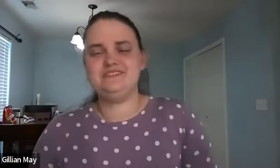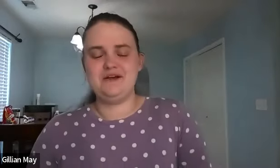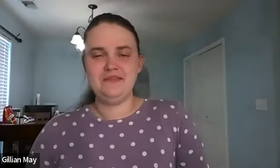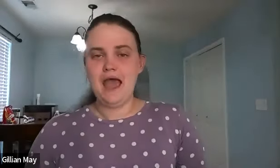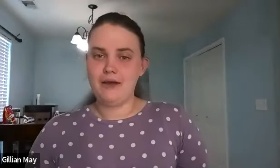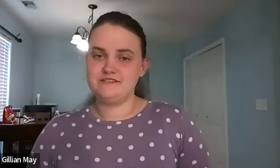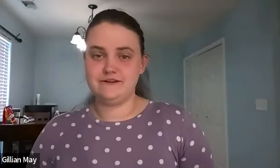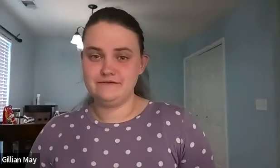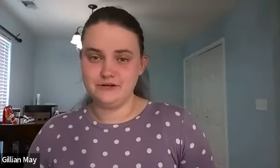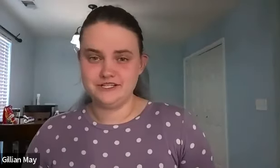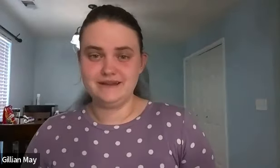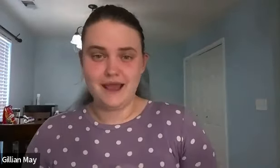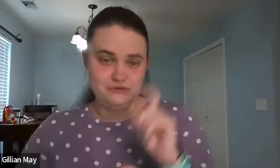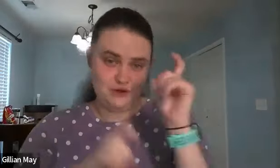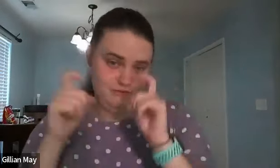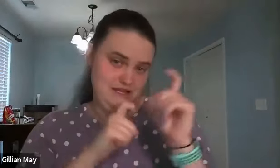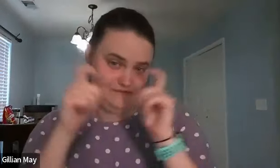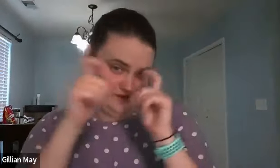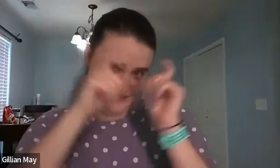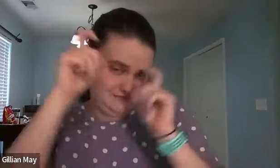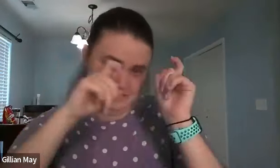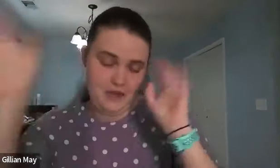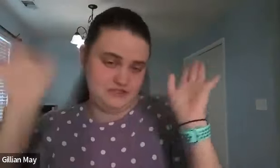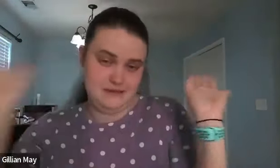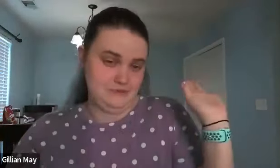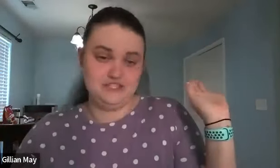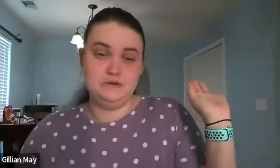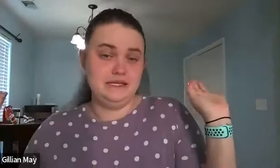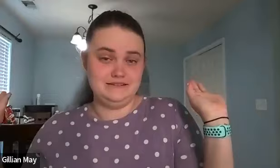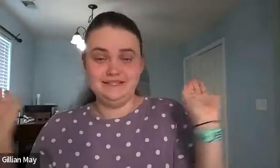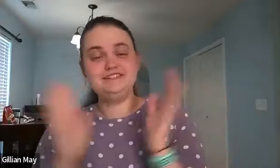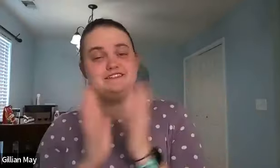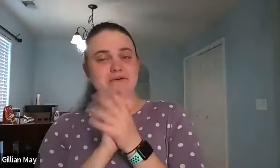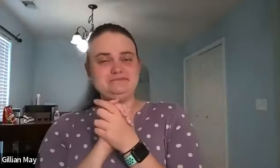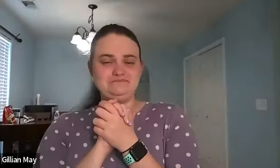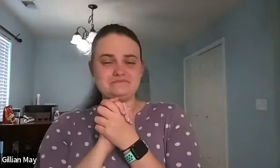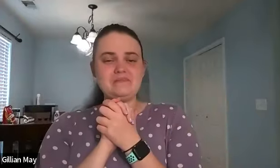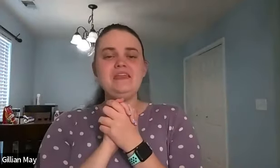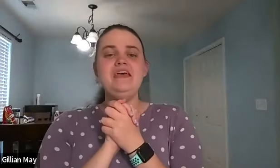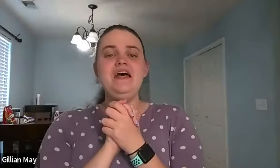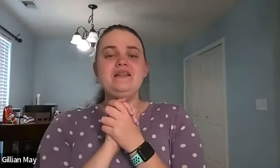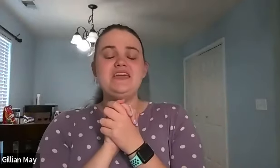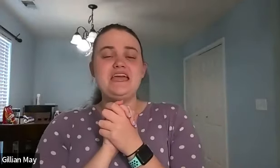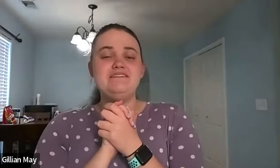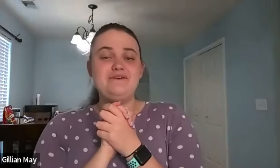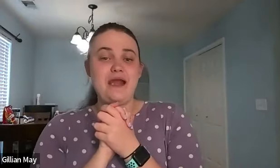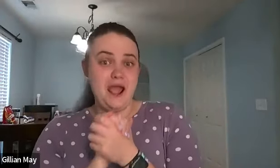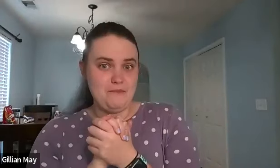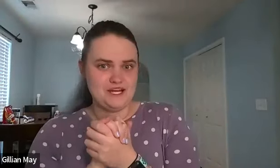So I was very fortunate. I was already given this. I was able to do it easily. So then for how much or